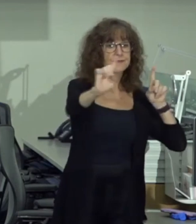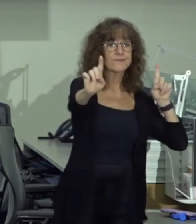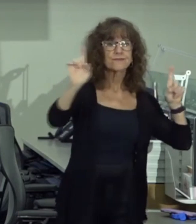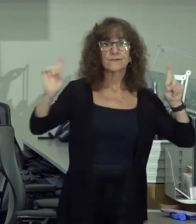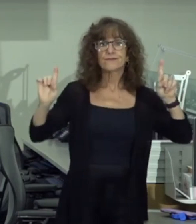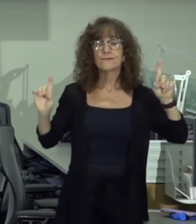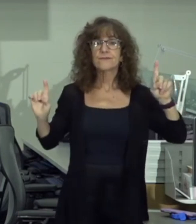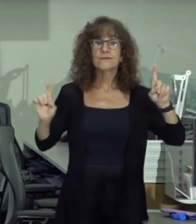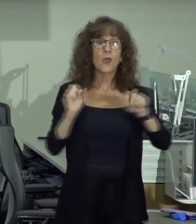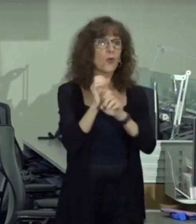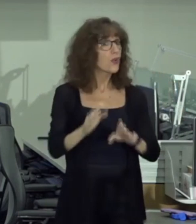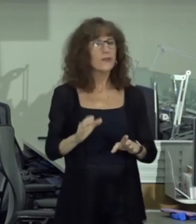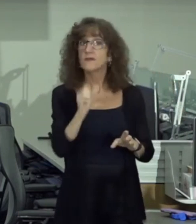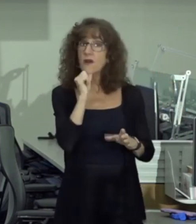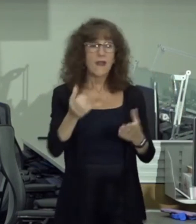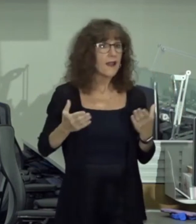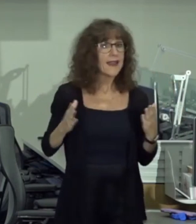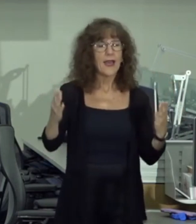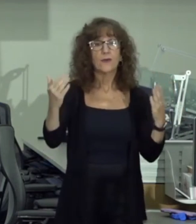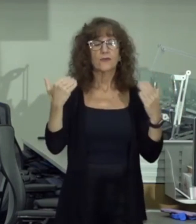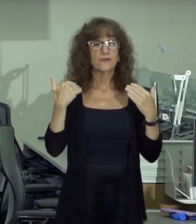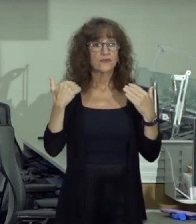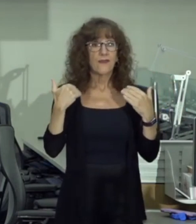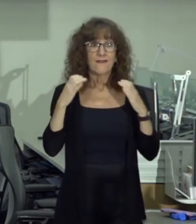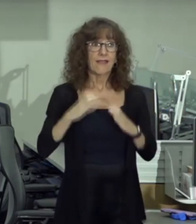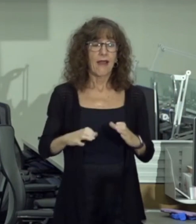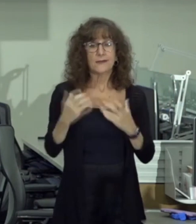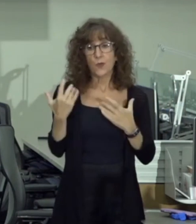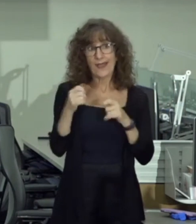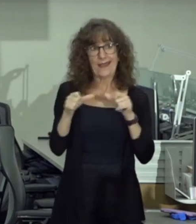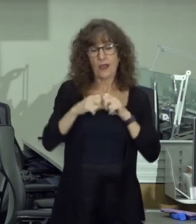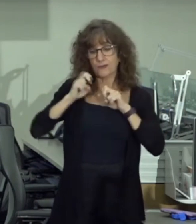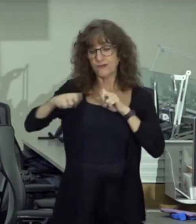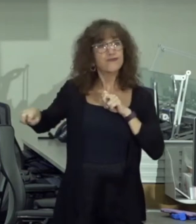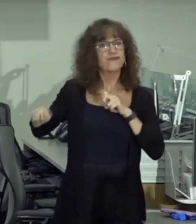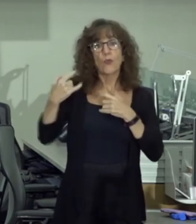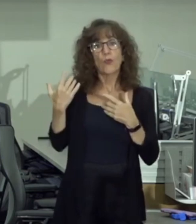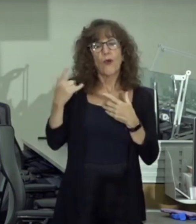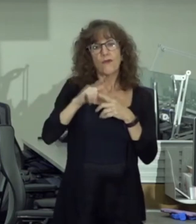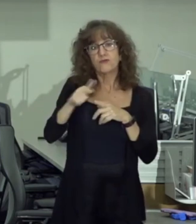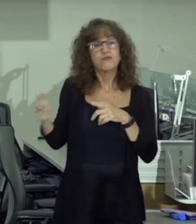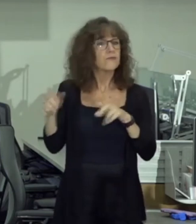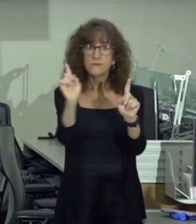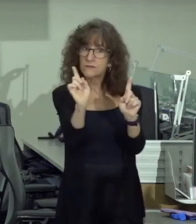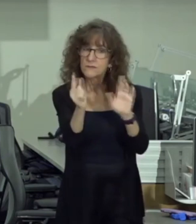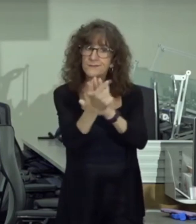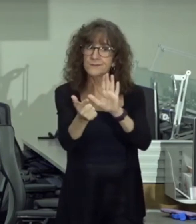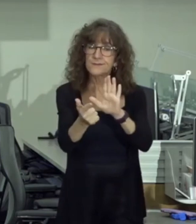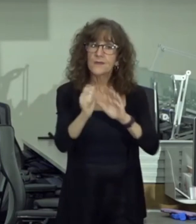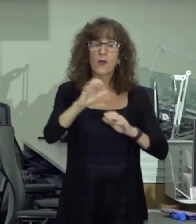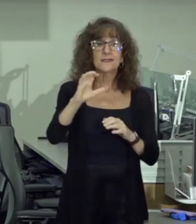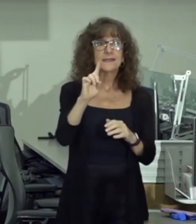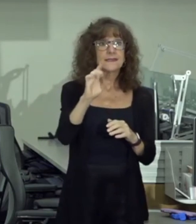distancing. Employees will not be permitted to have clients waiting in a sitting area in the salons. All